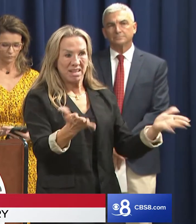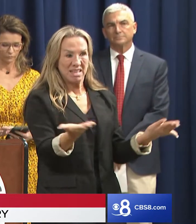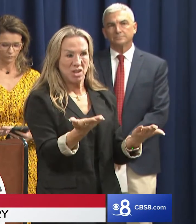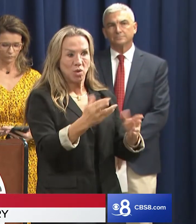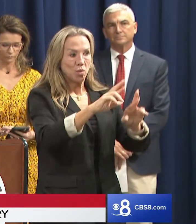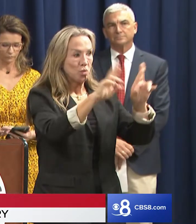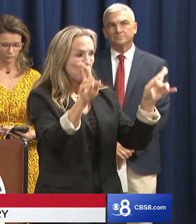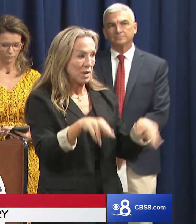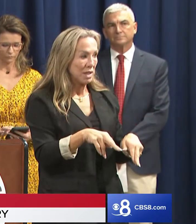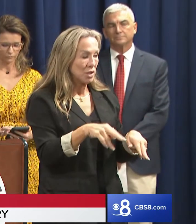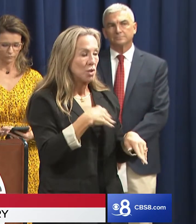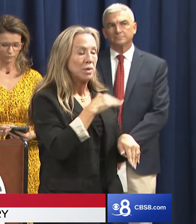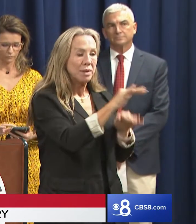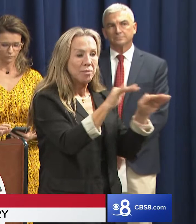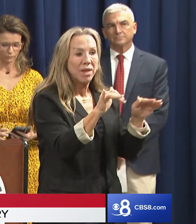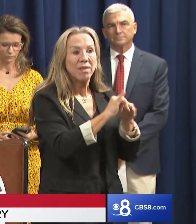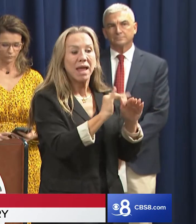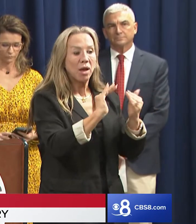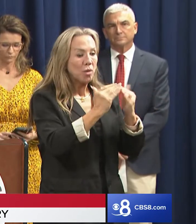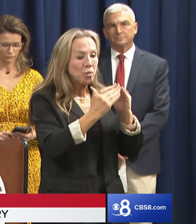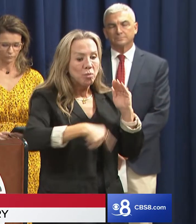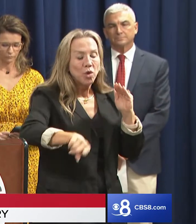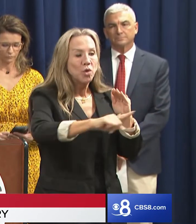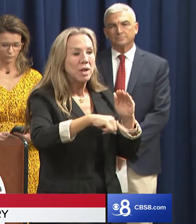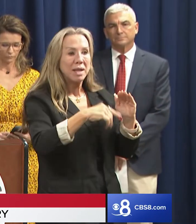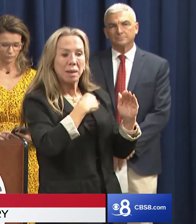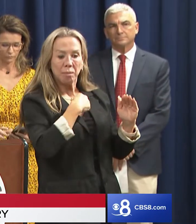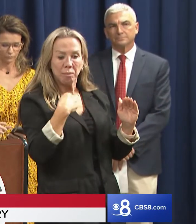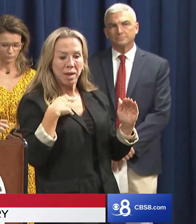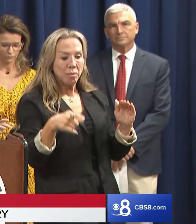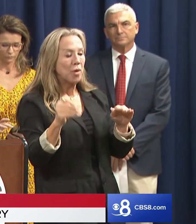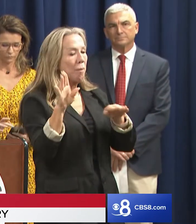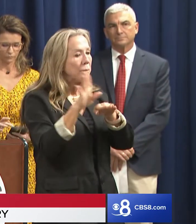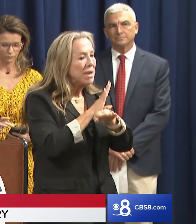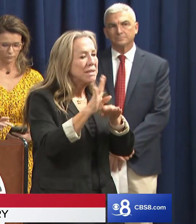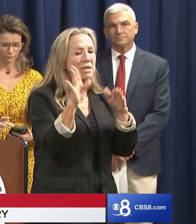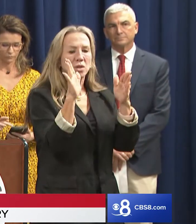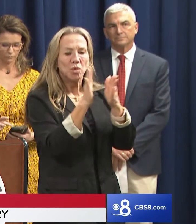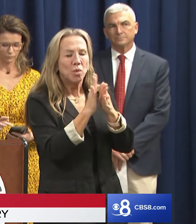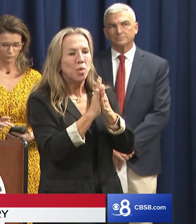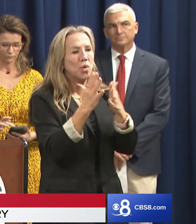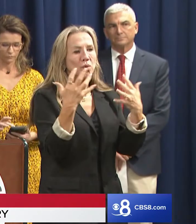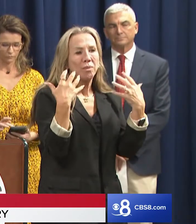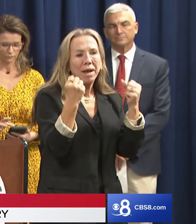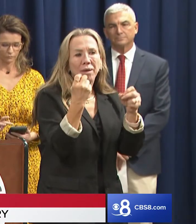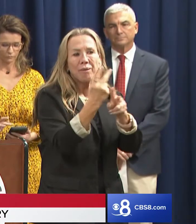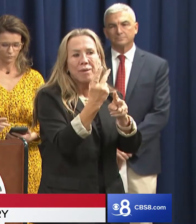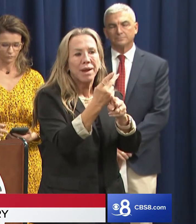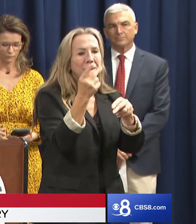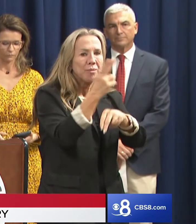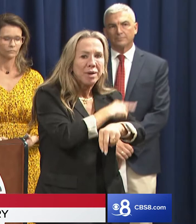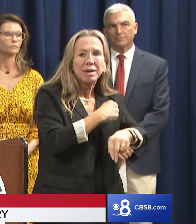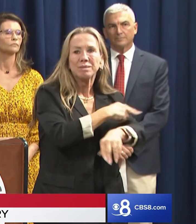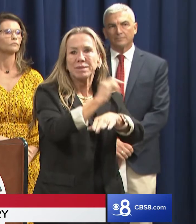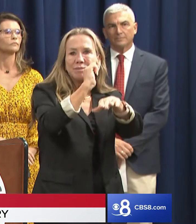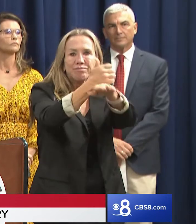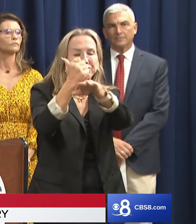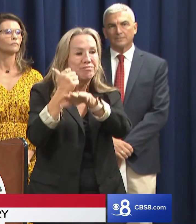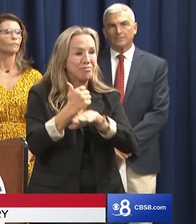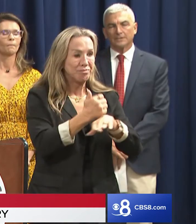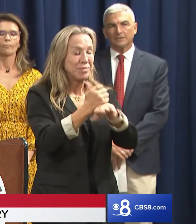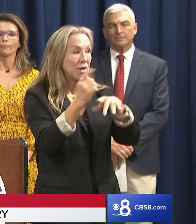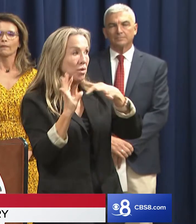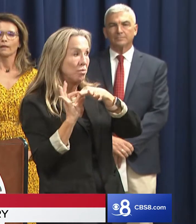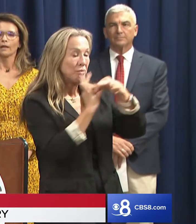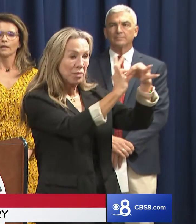asking that they communicate with our community members, businesses, schools, healthcare facilities, as much and